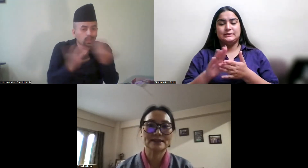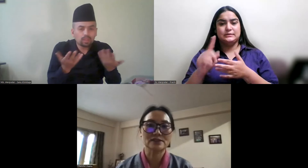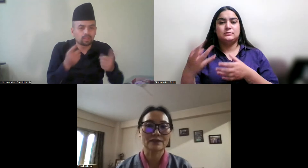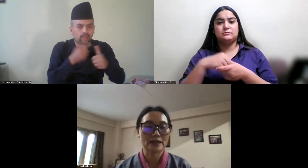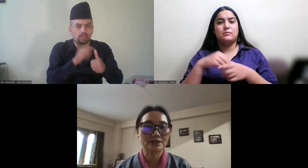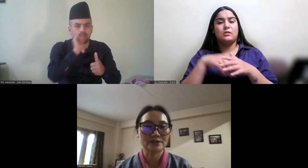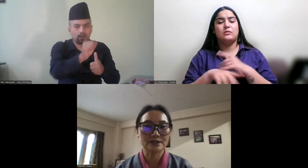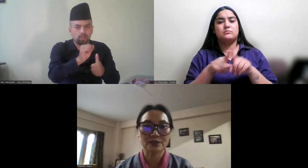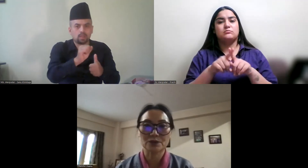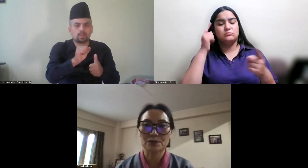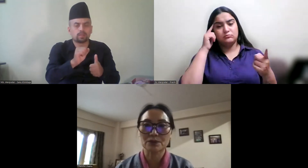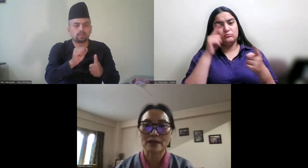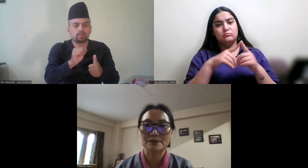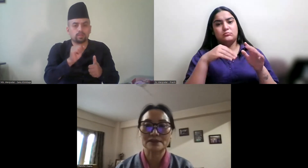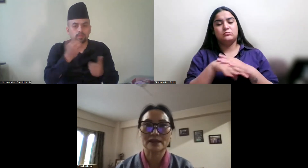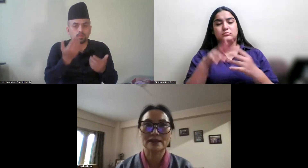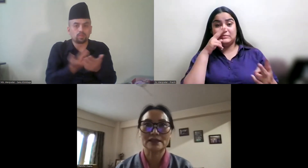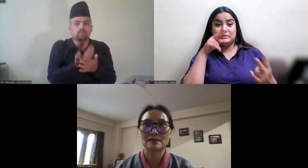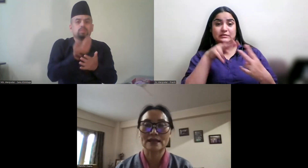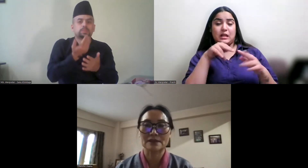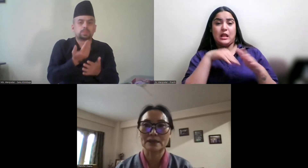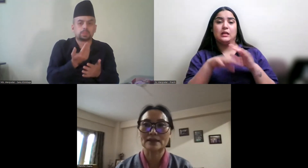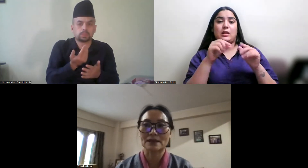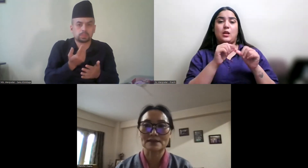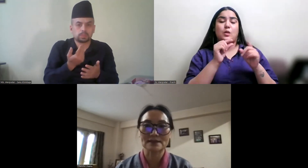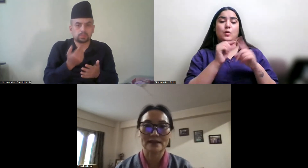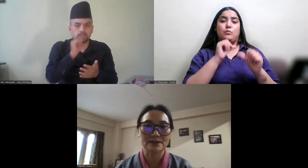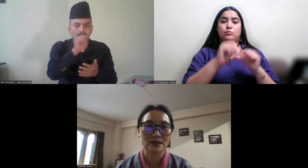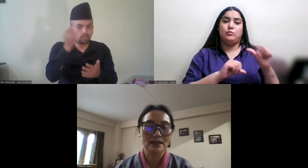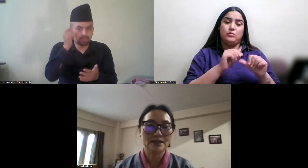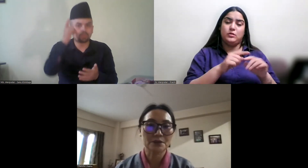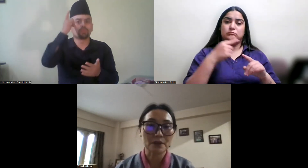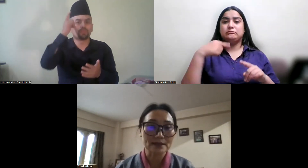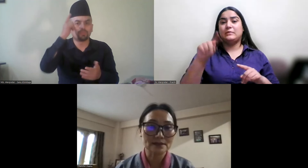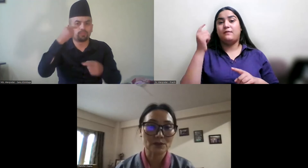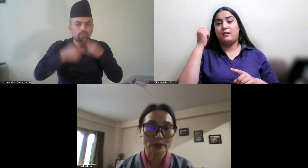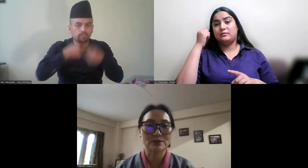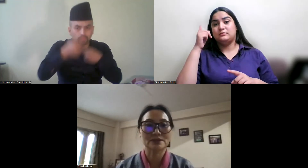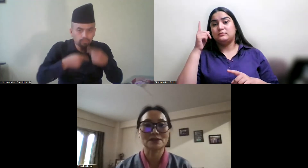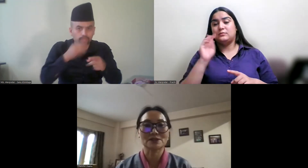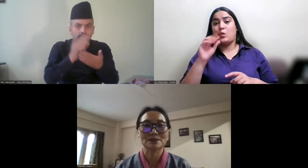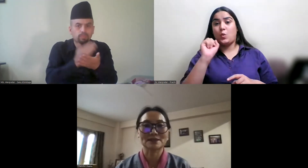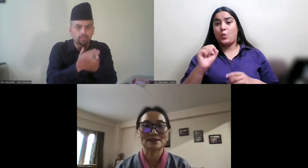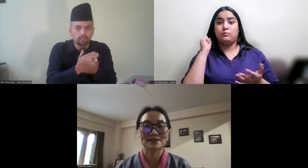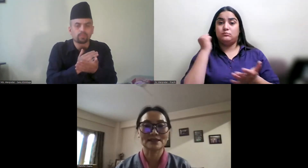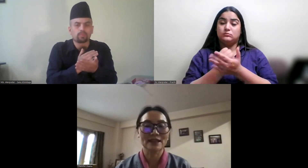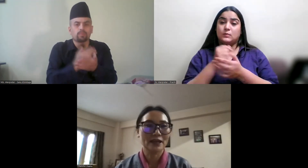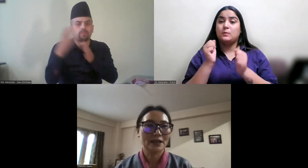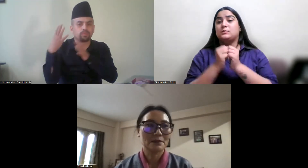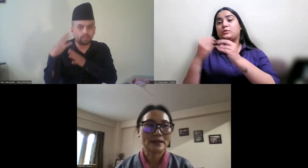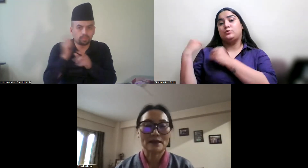their sense of agency through programs that make them understand their rights with